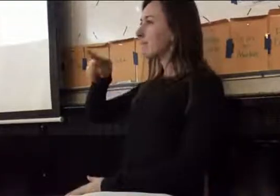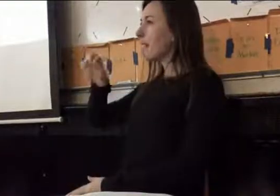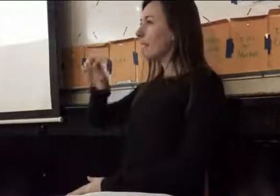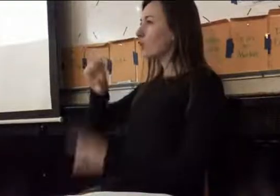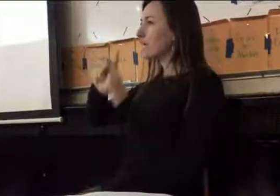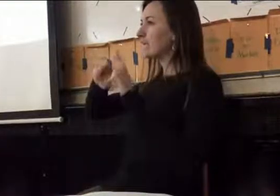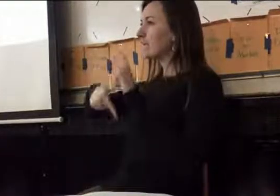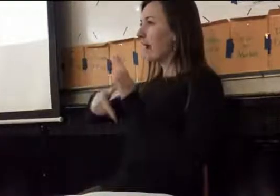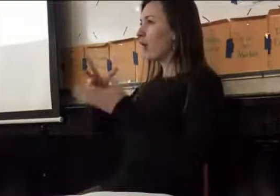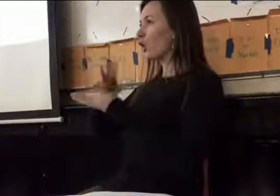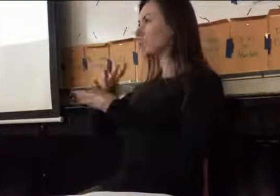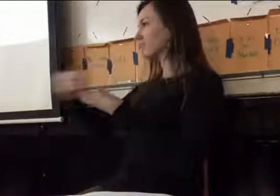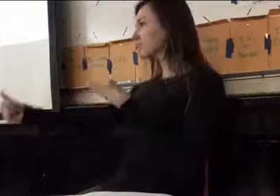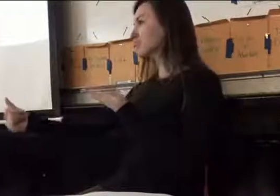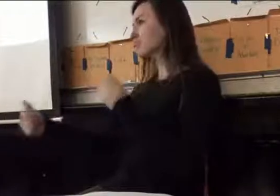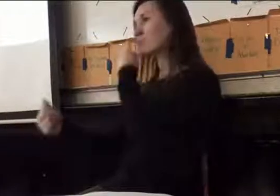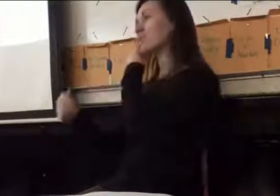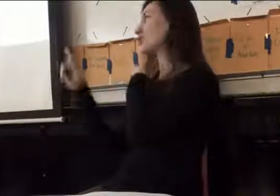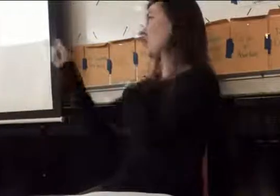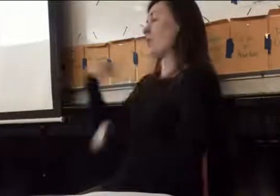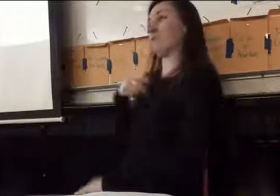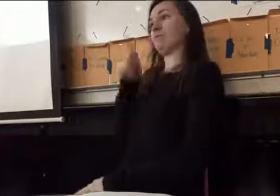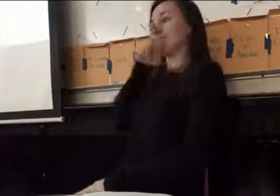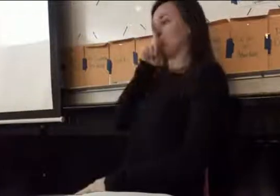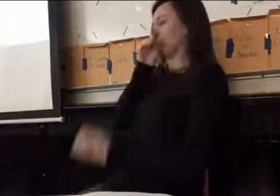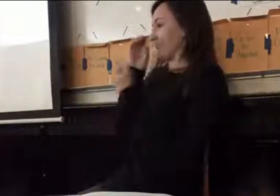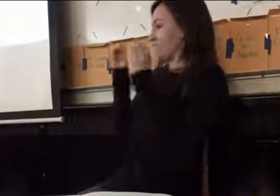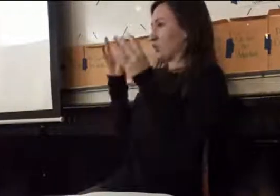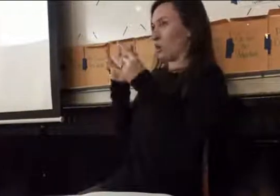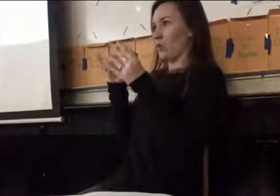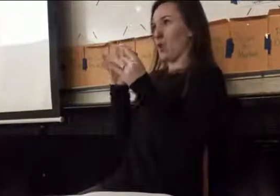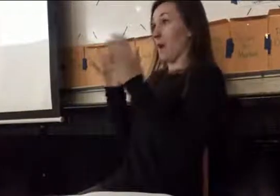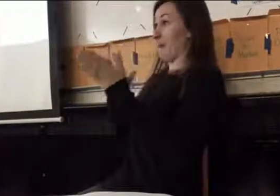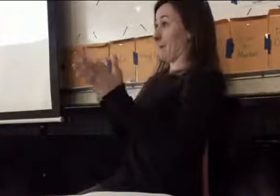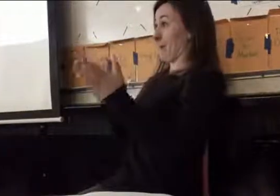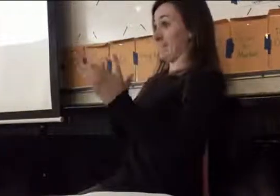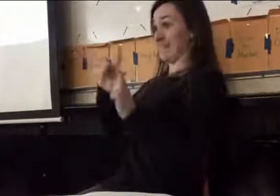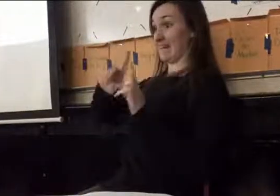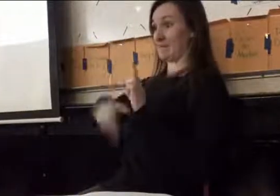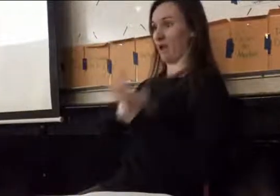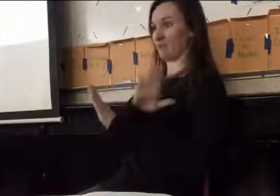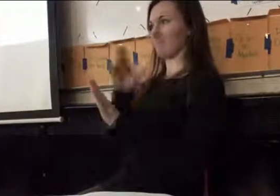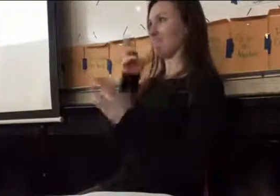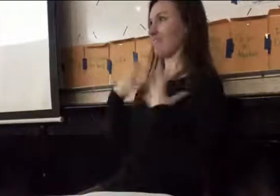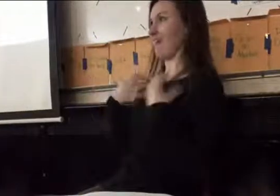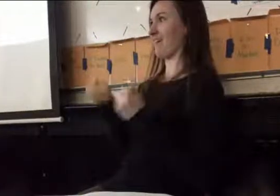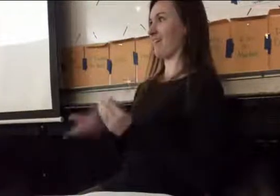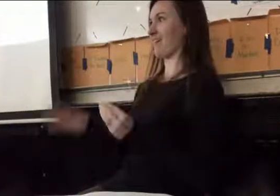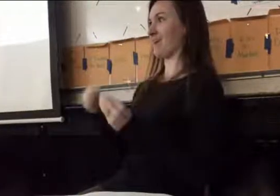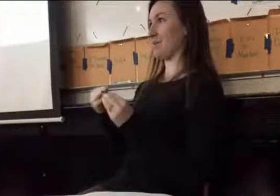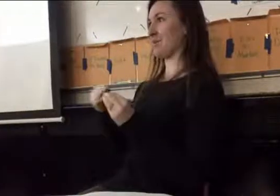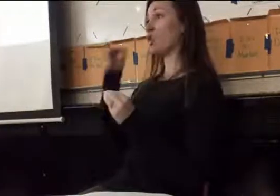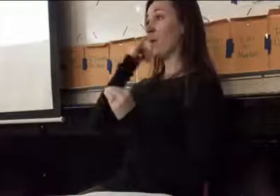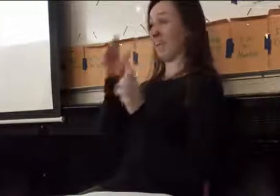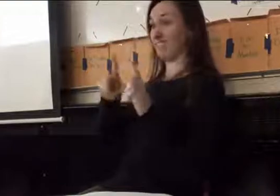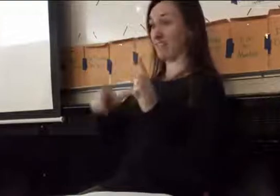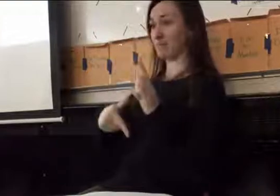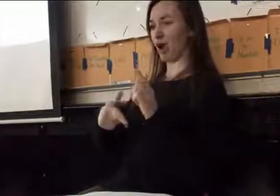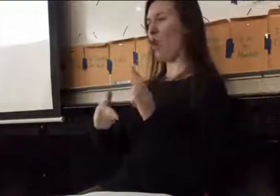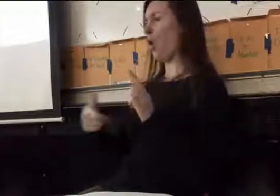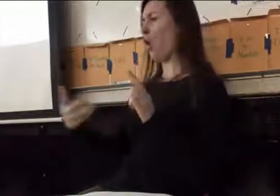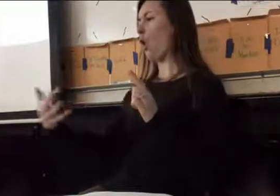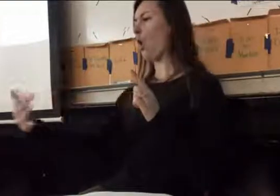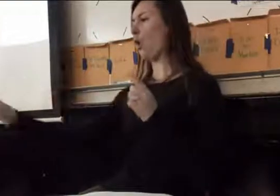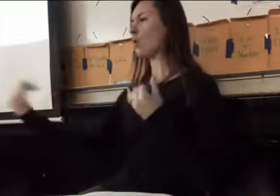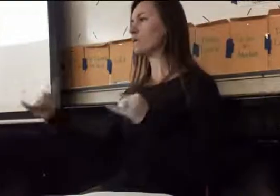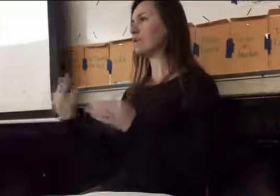So no comment, because I have to teach that medicine expires and be healthy and safe. Okay, so what happens though is that